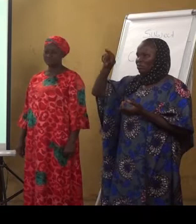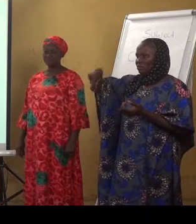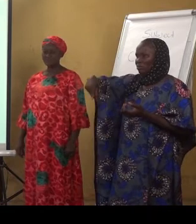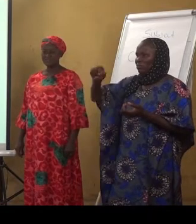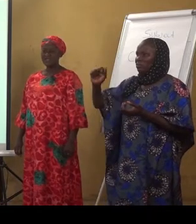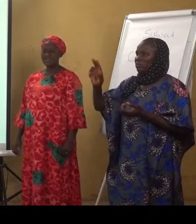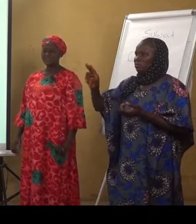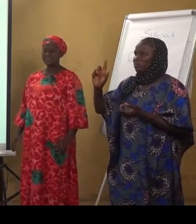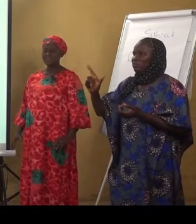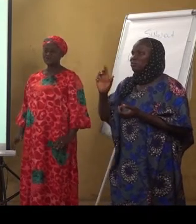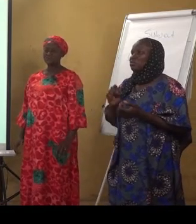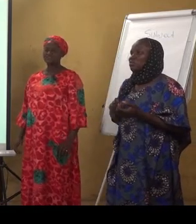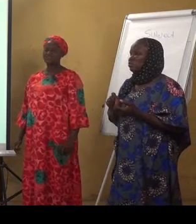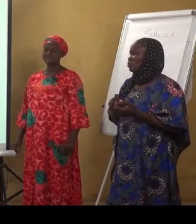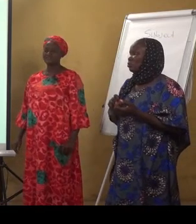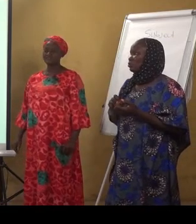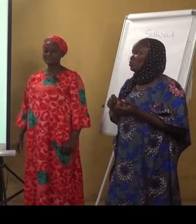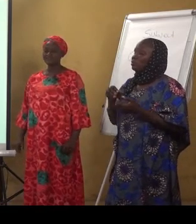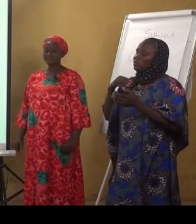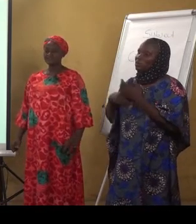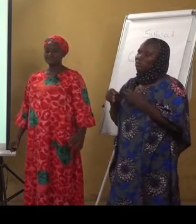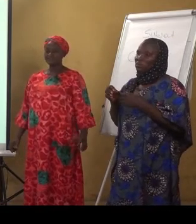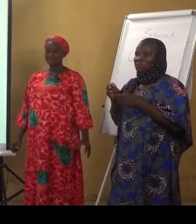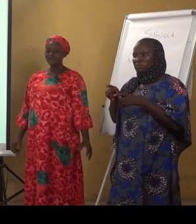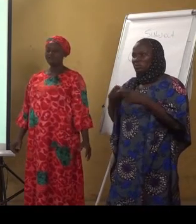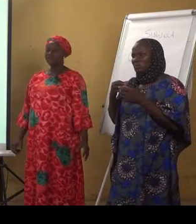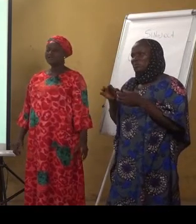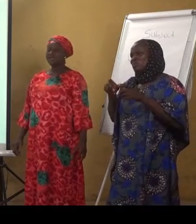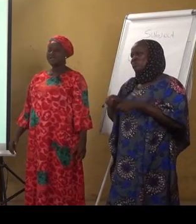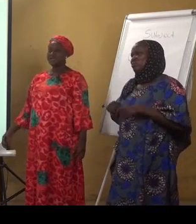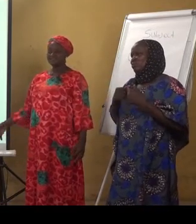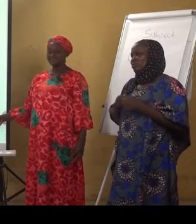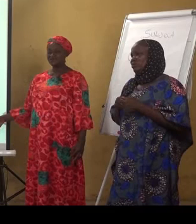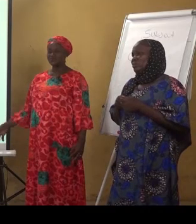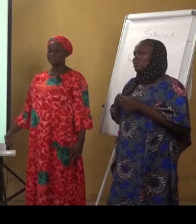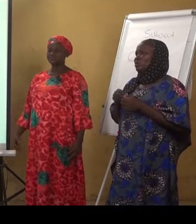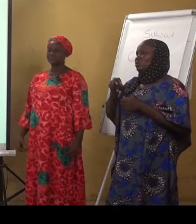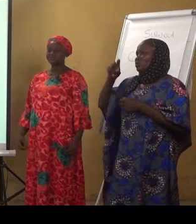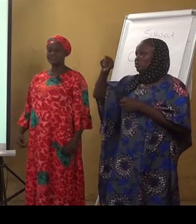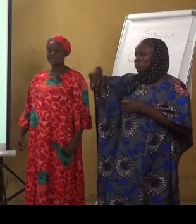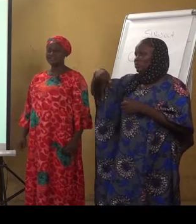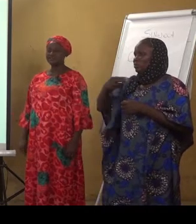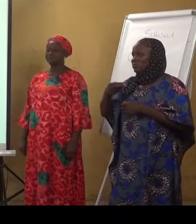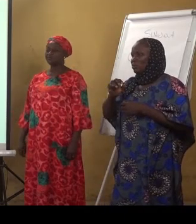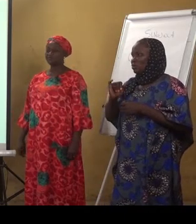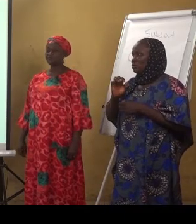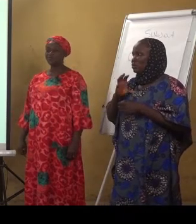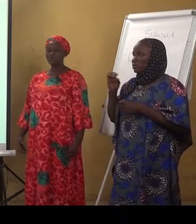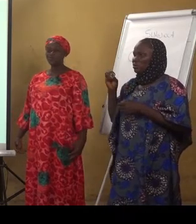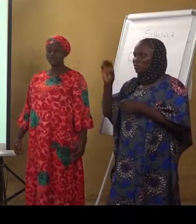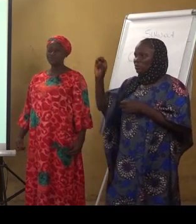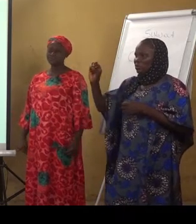what happened? Now, in the course of living, Philemon and Onesimus had a